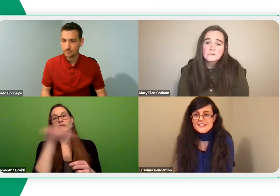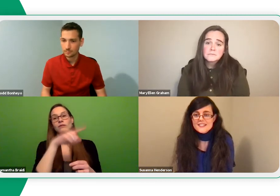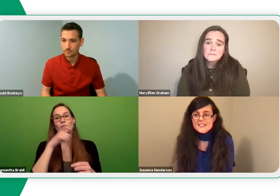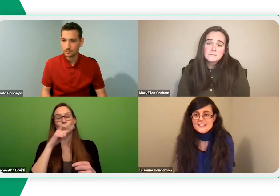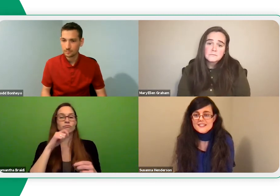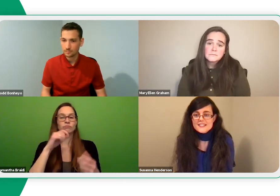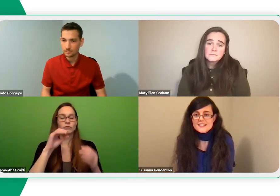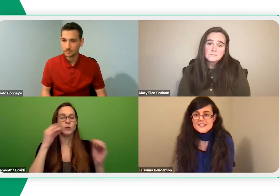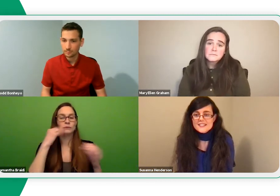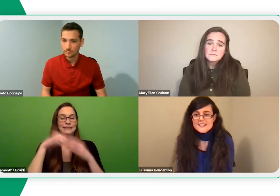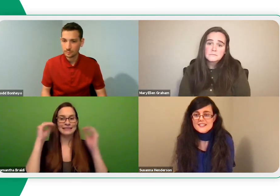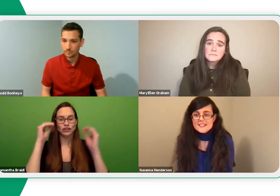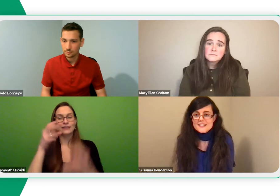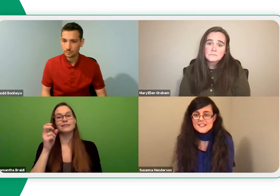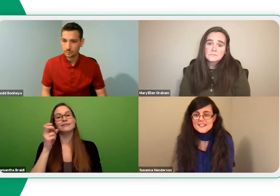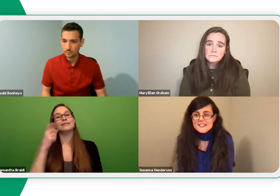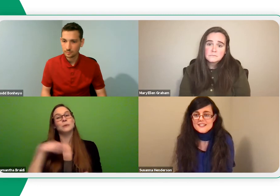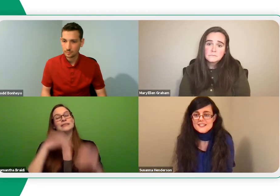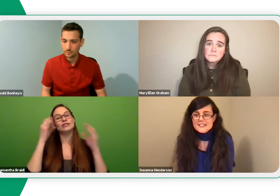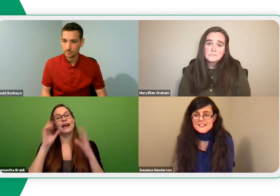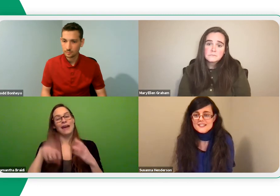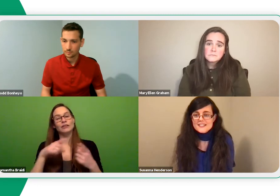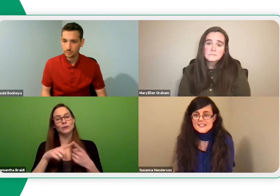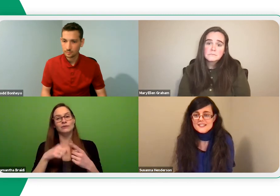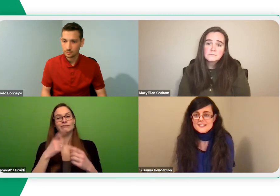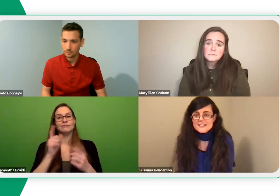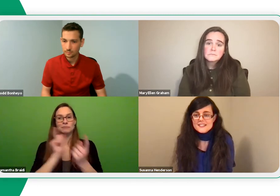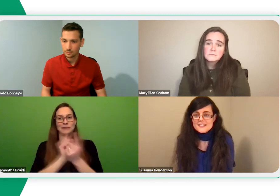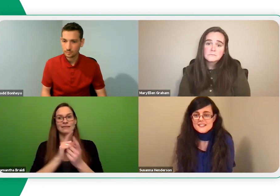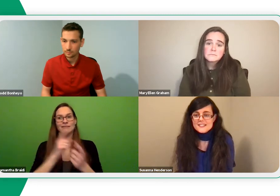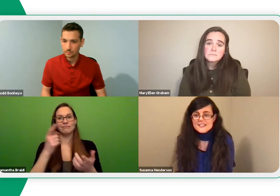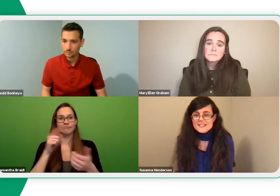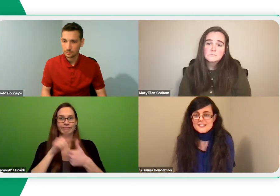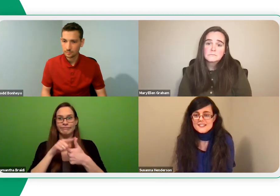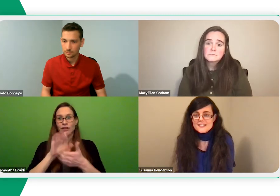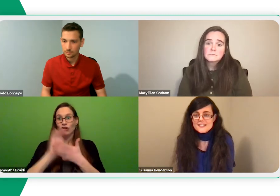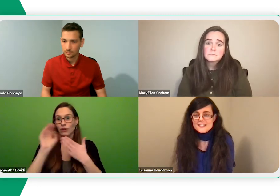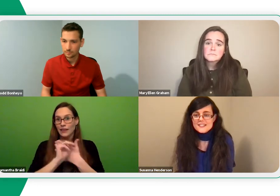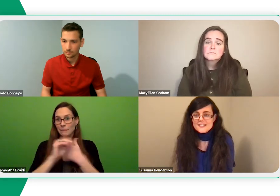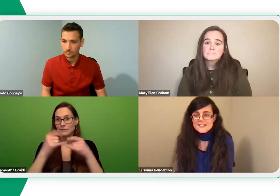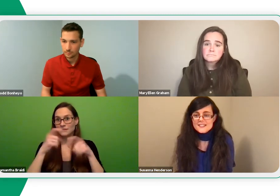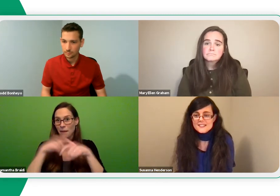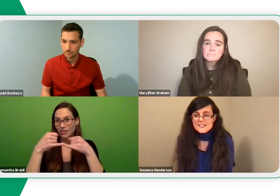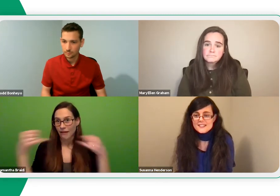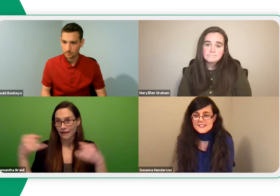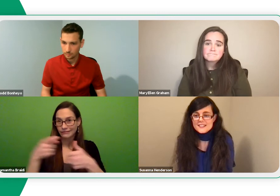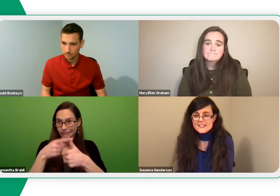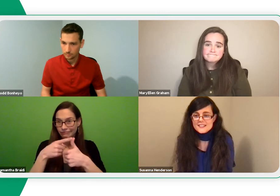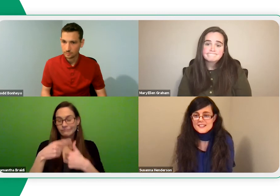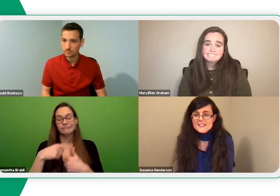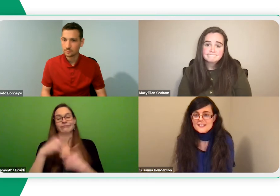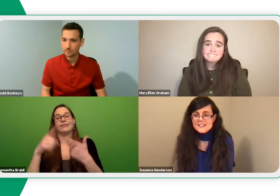it in? This is Samantha responding. For folks who lack any teaching experience, we as